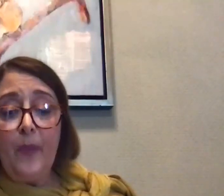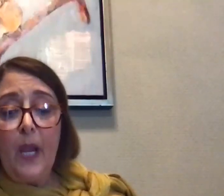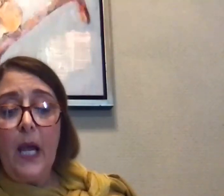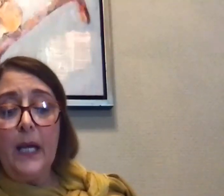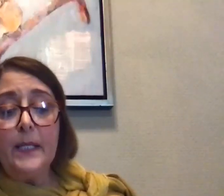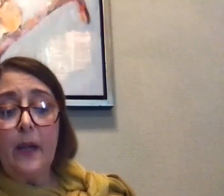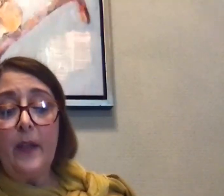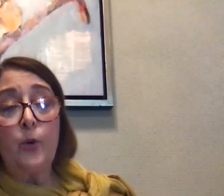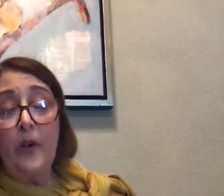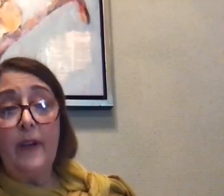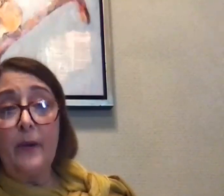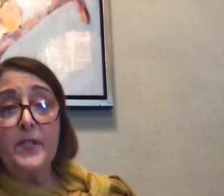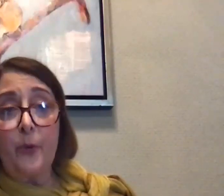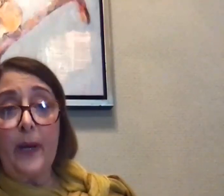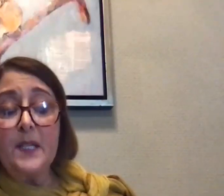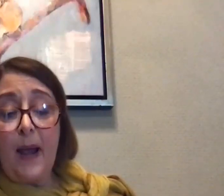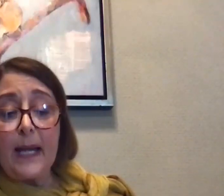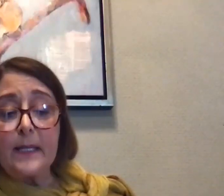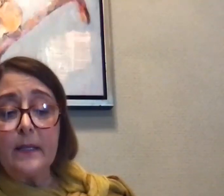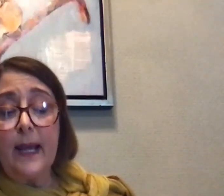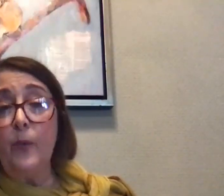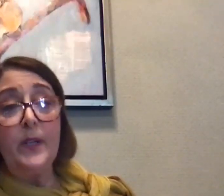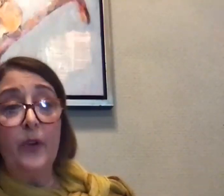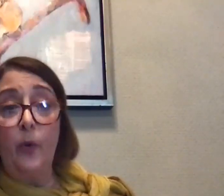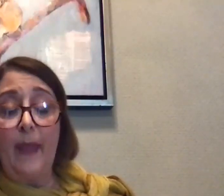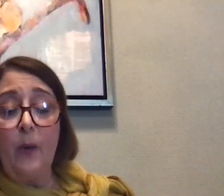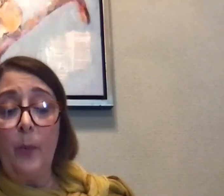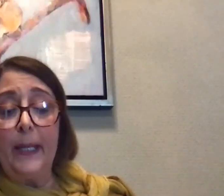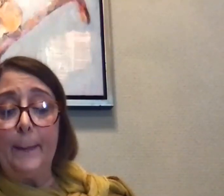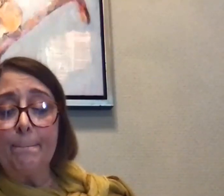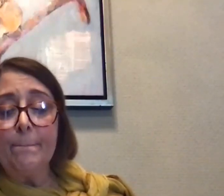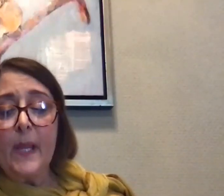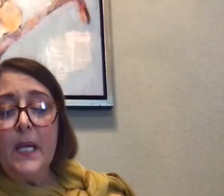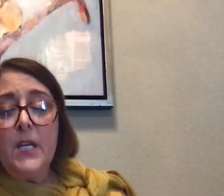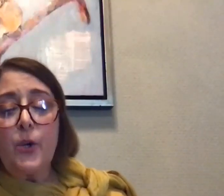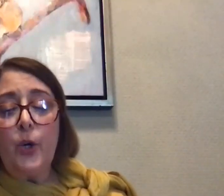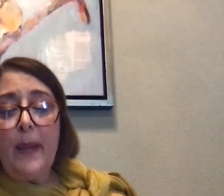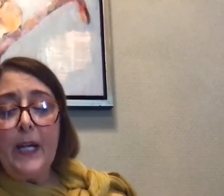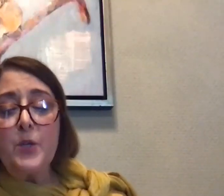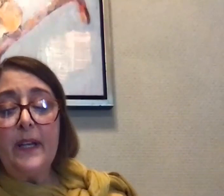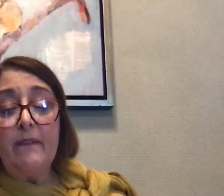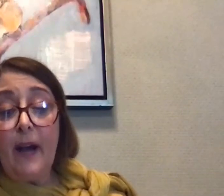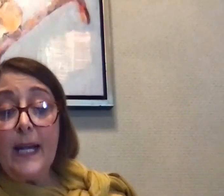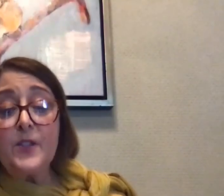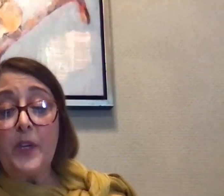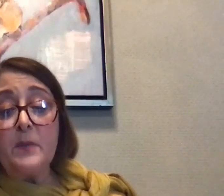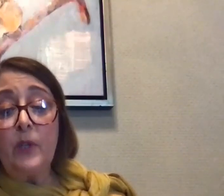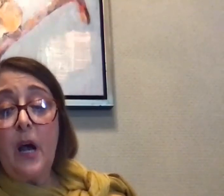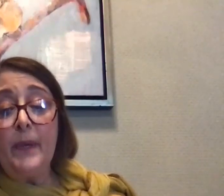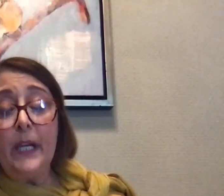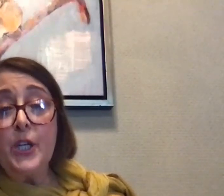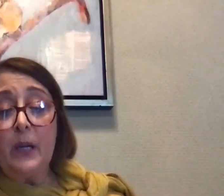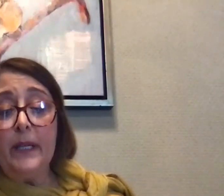home until the coronavirus threat has passed, and we don't know when that will be. So her management advised the